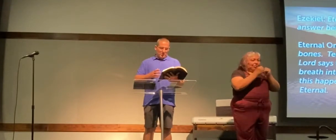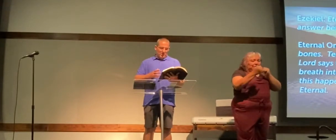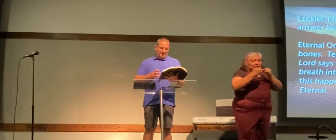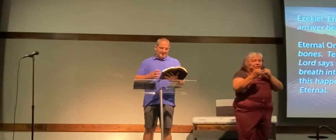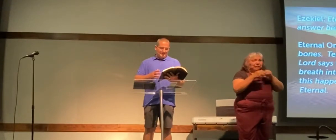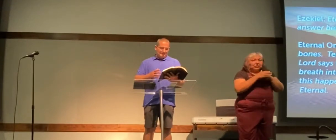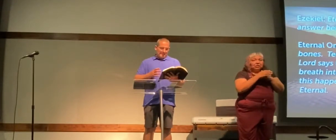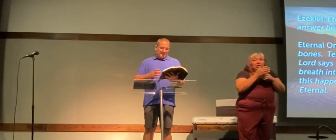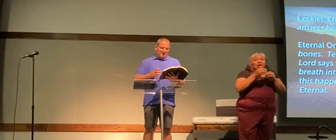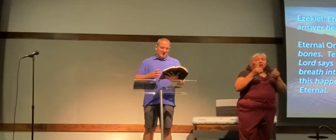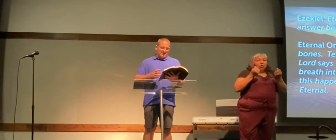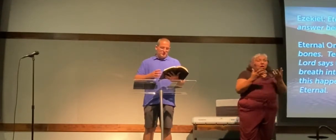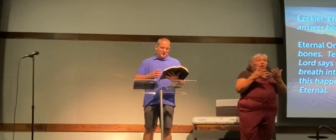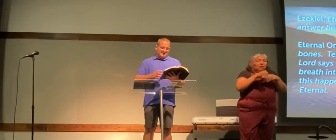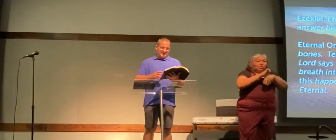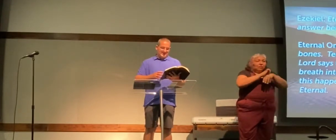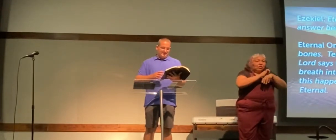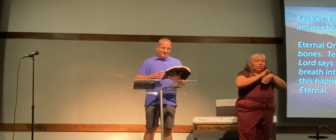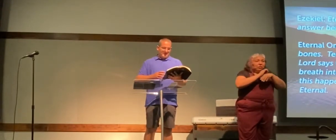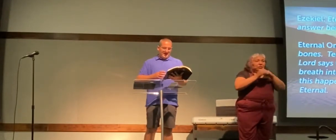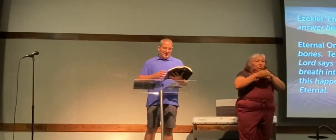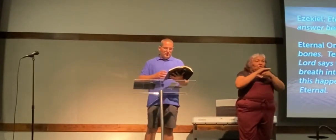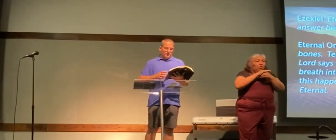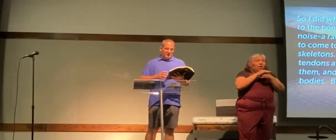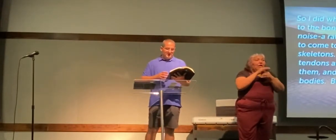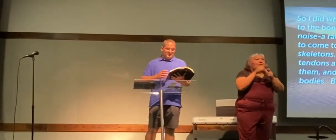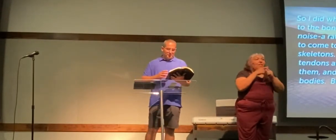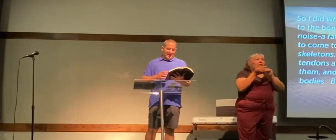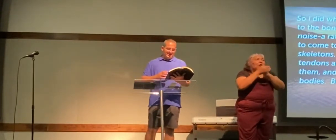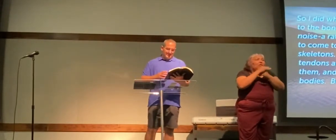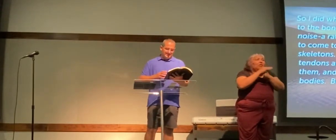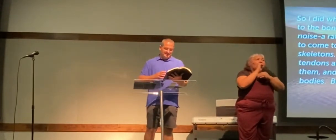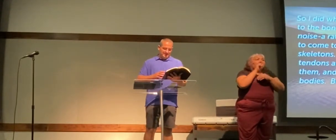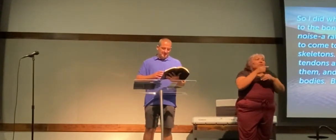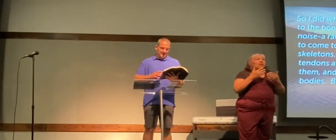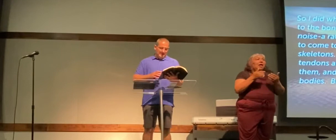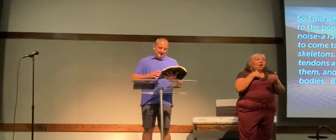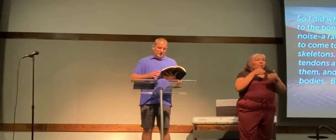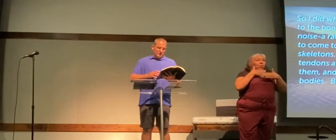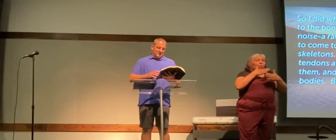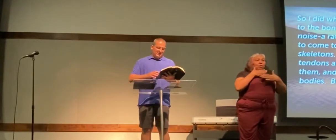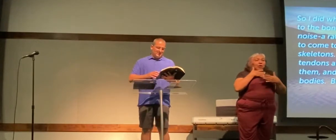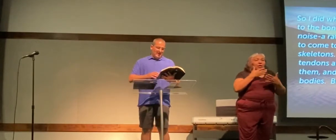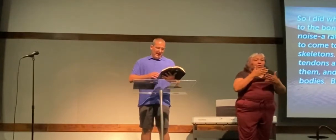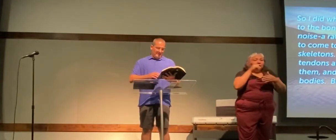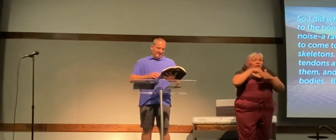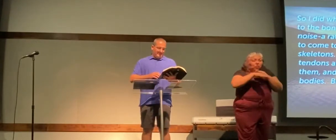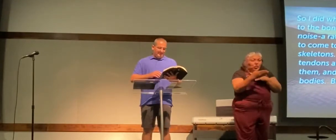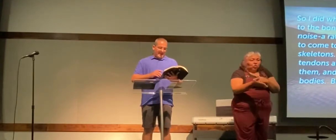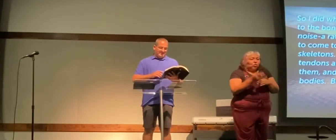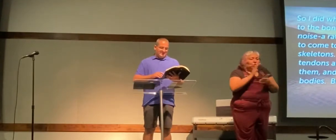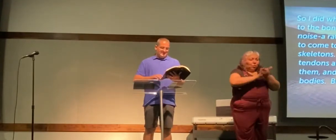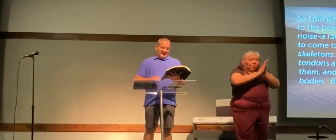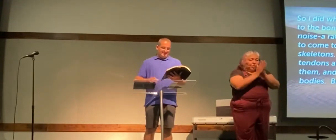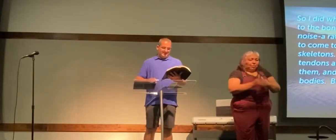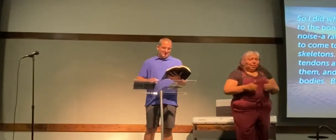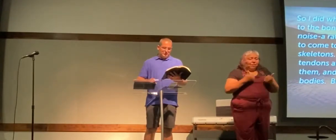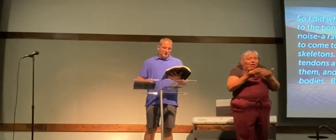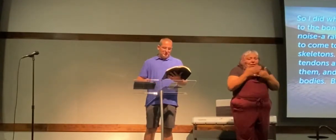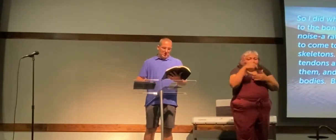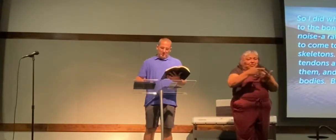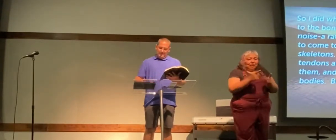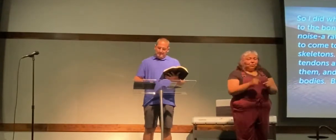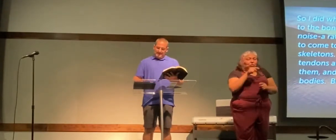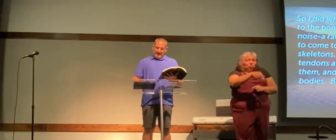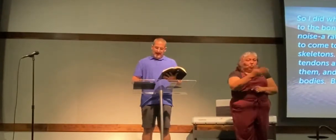to grow over them, and cover you with skin. I will breathe breath into you, and you will come alive. After this happens, you